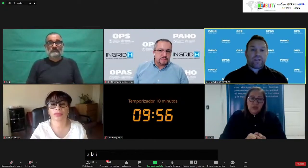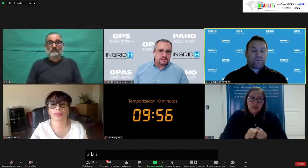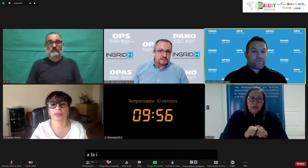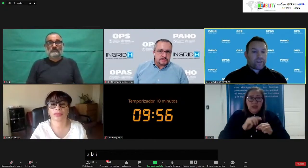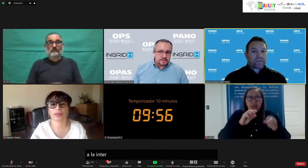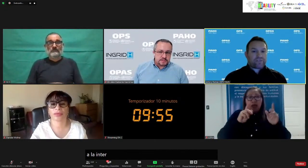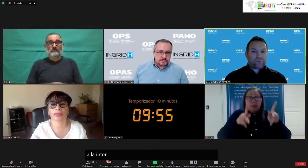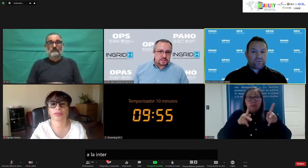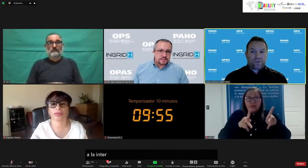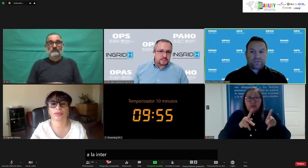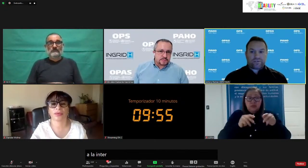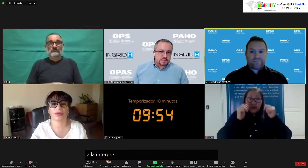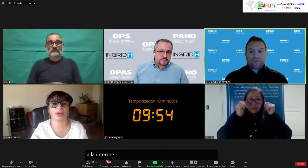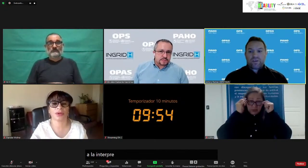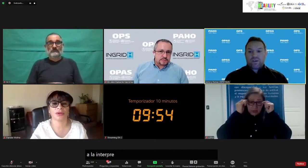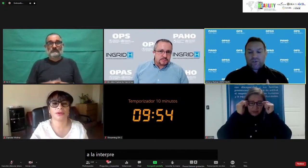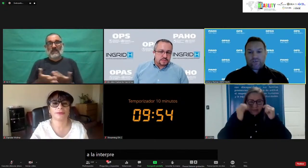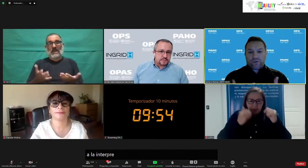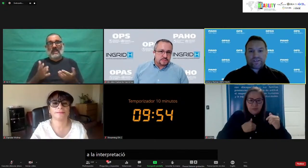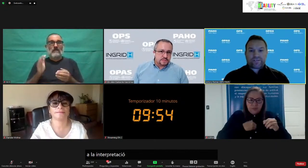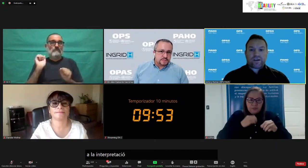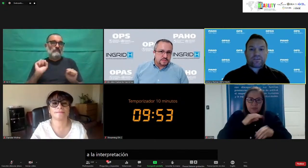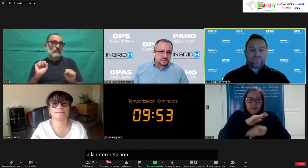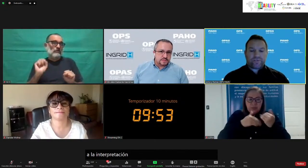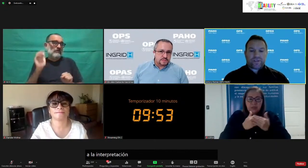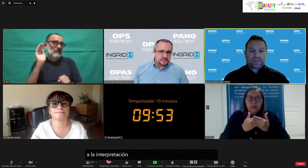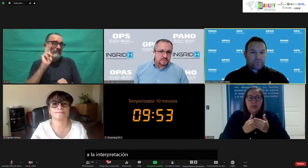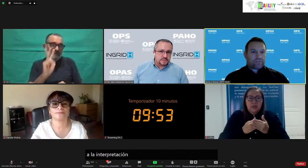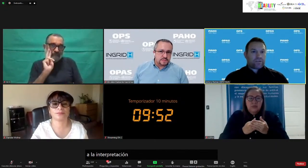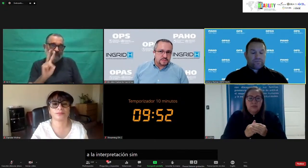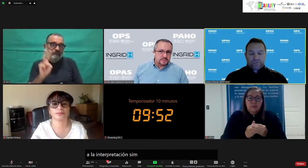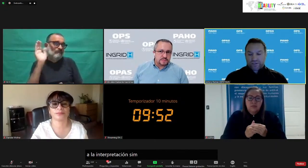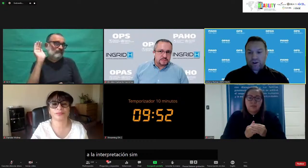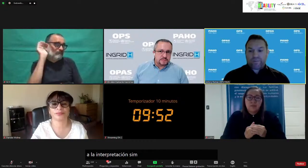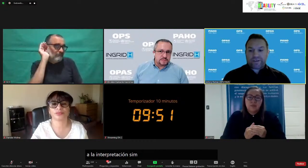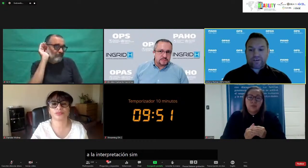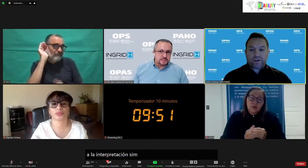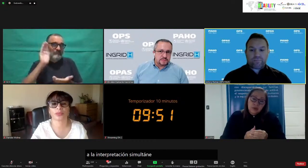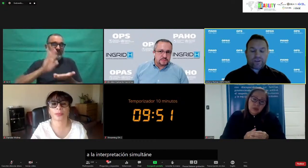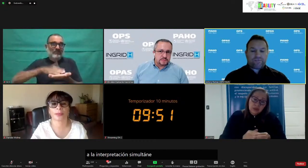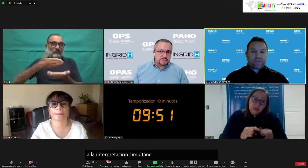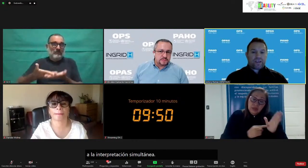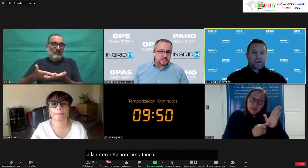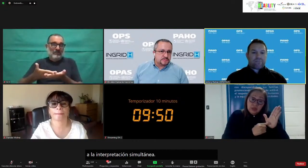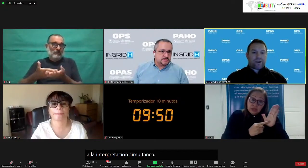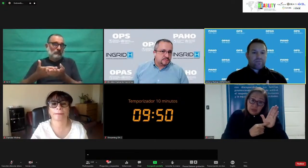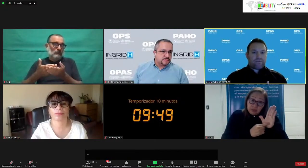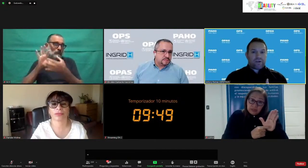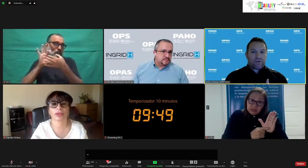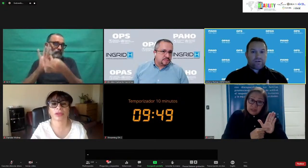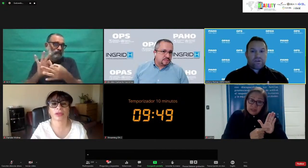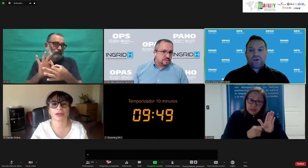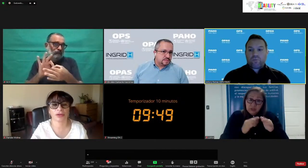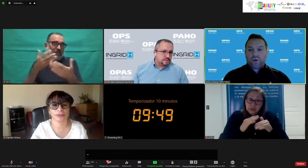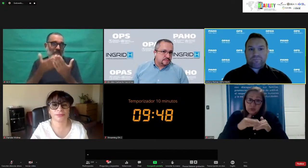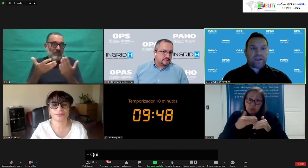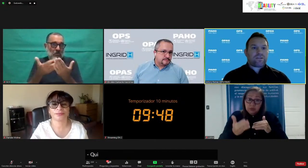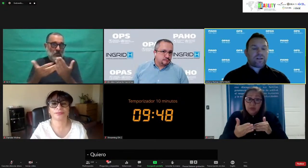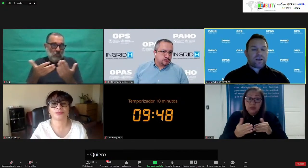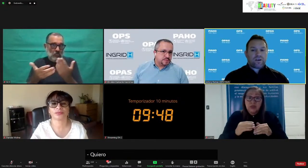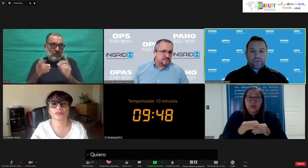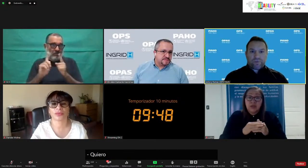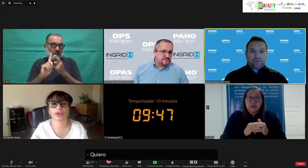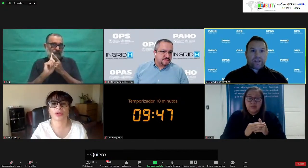living within for the past two years before i start to present i want to describe myself very briefly i'm a white